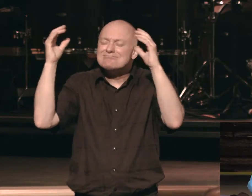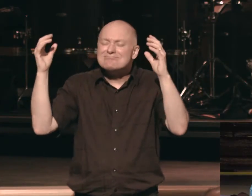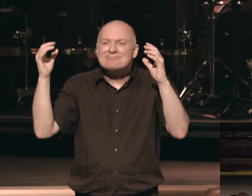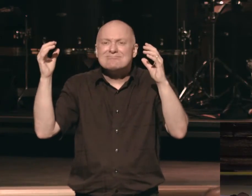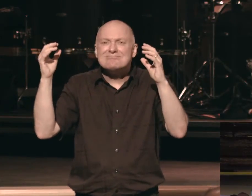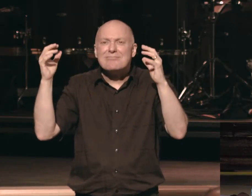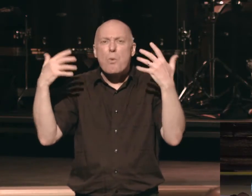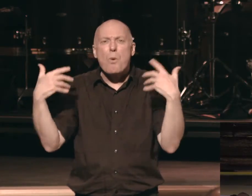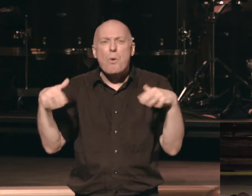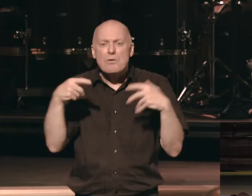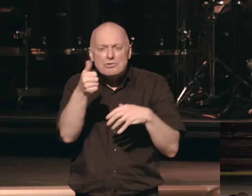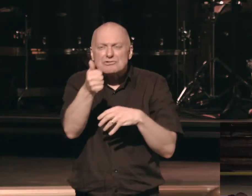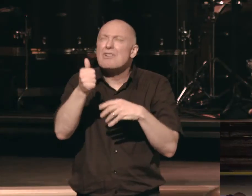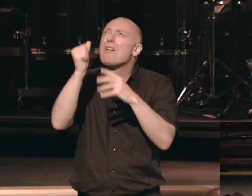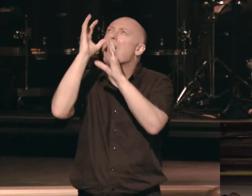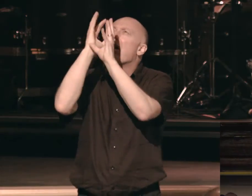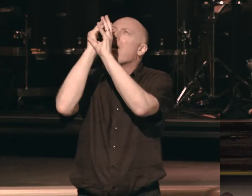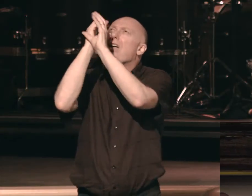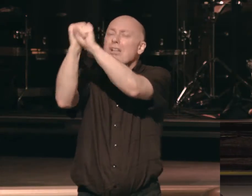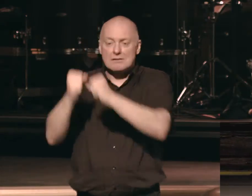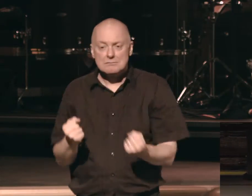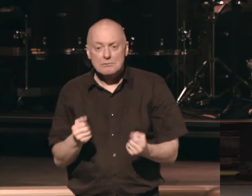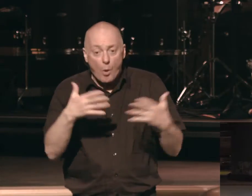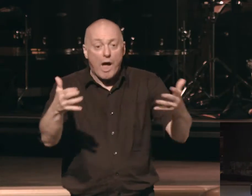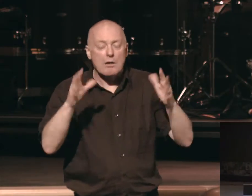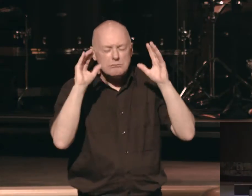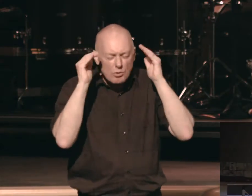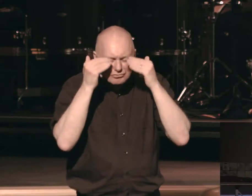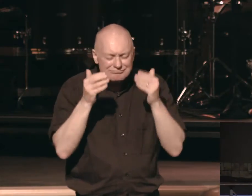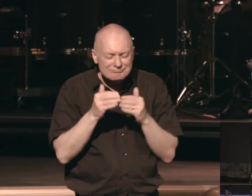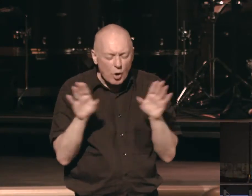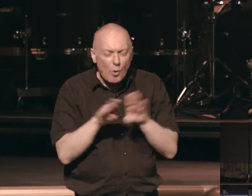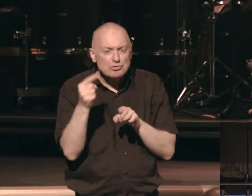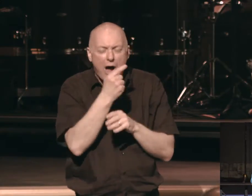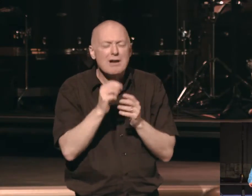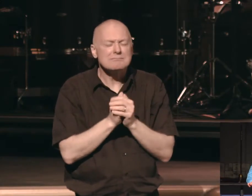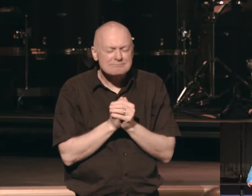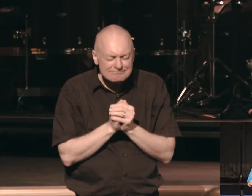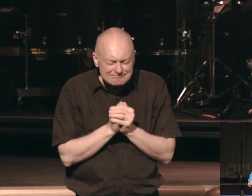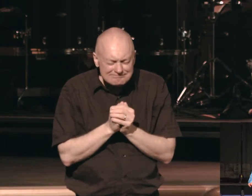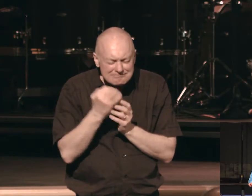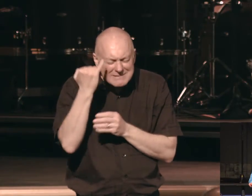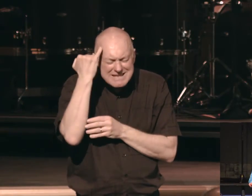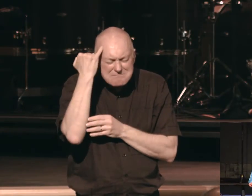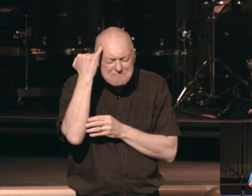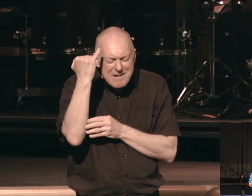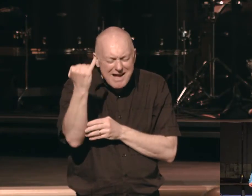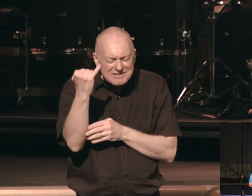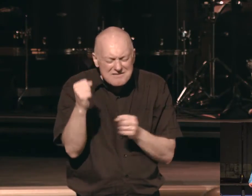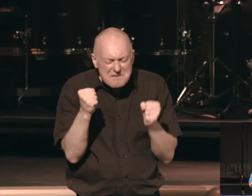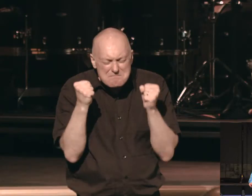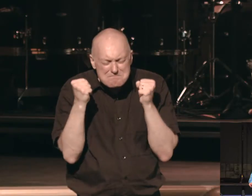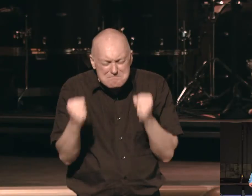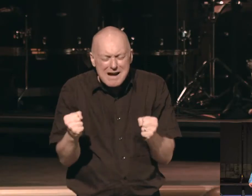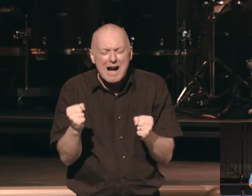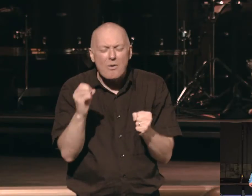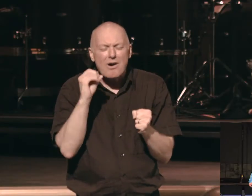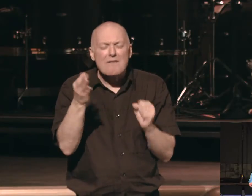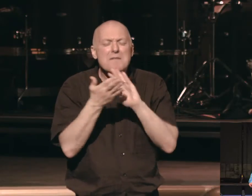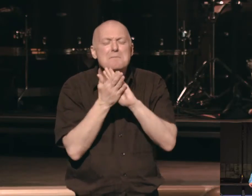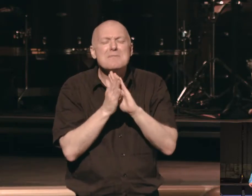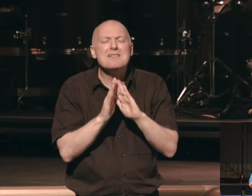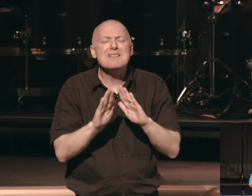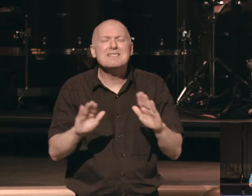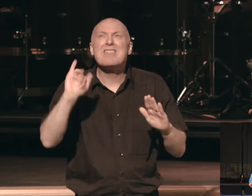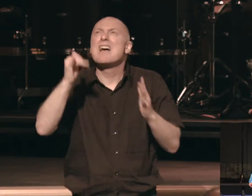mean, you want to close your eyes? Whatever you want to do, just take a moment to imagine the power of the peace that